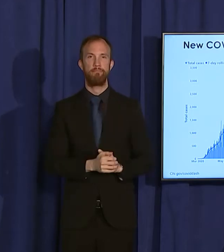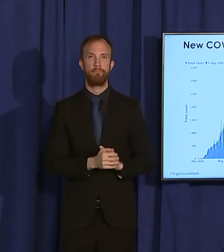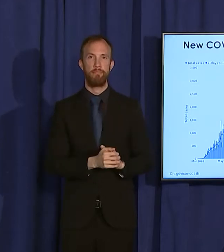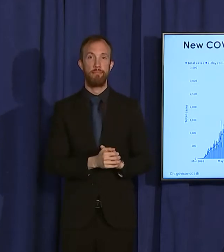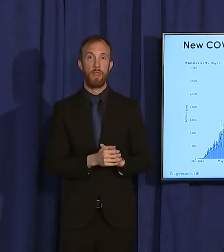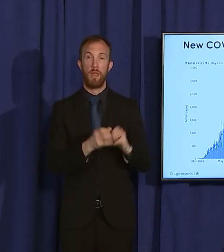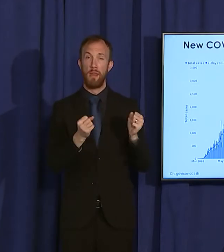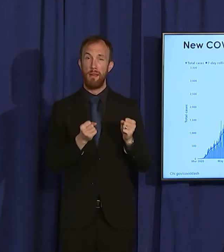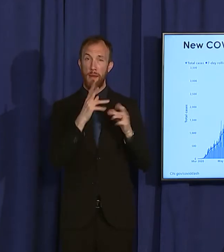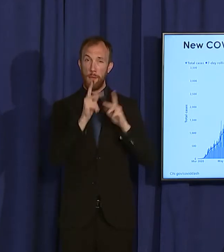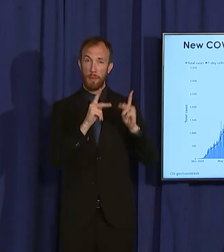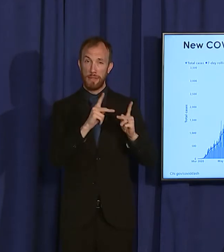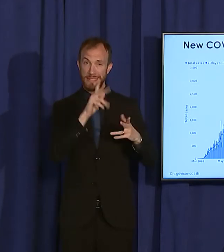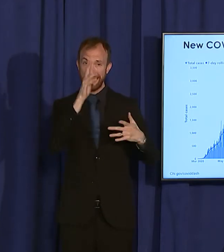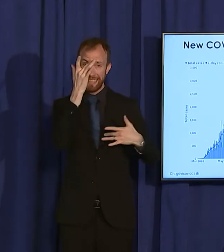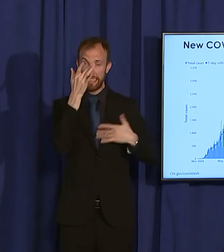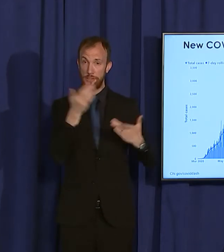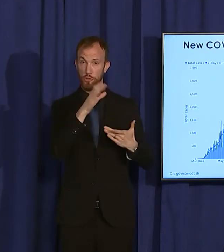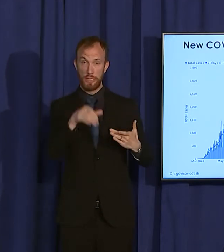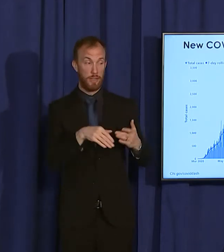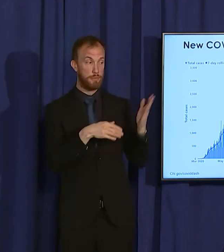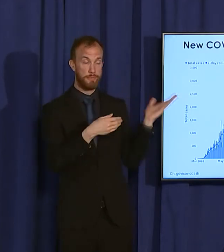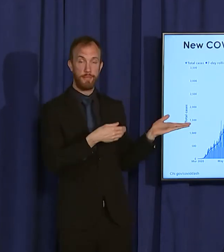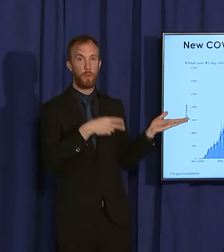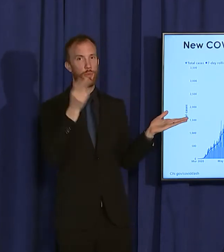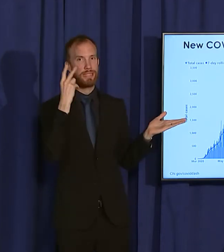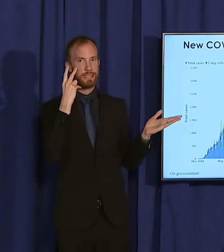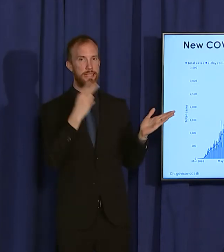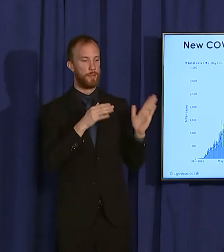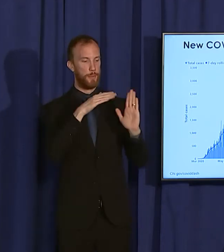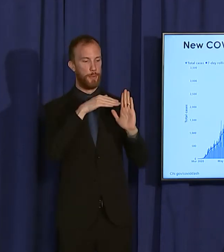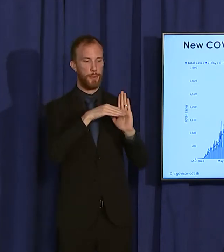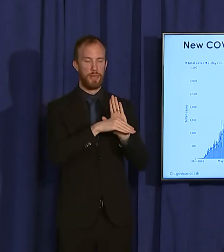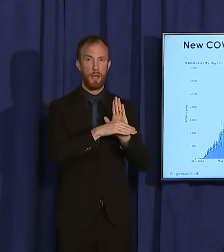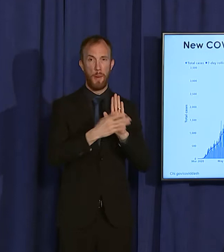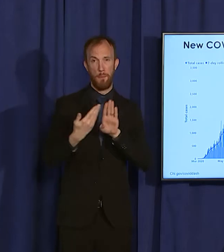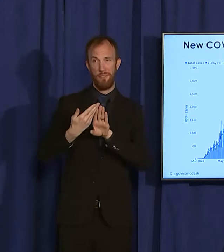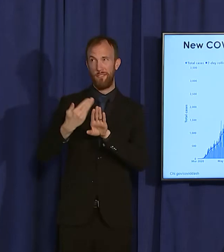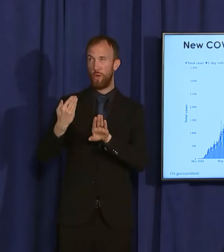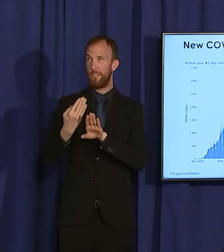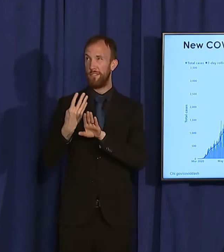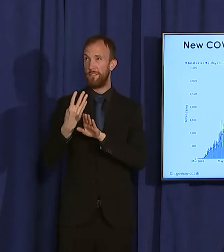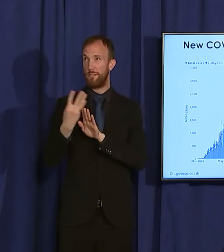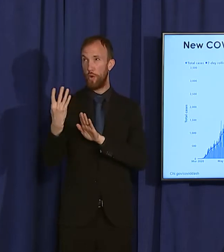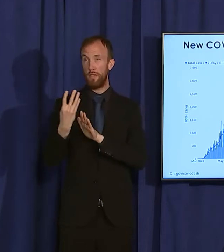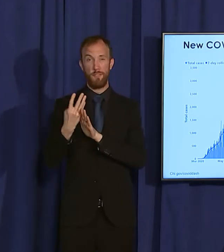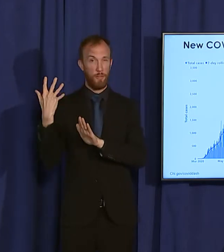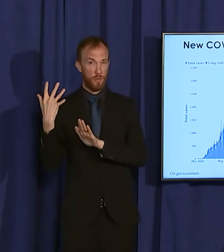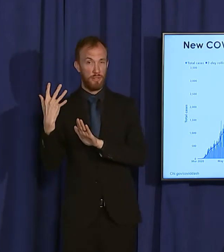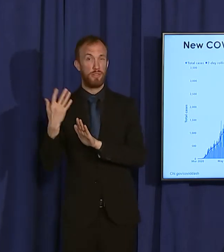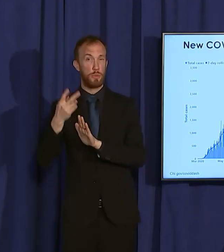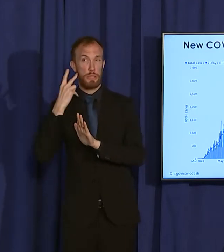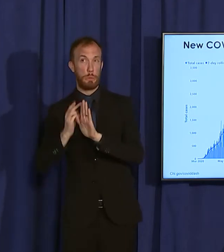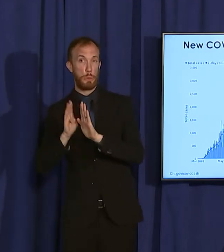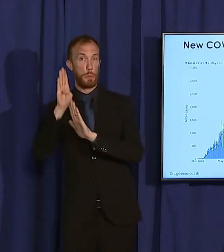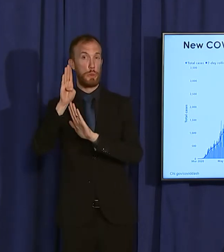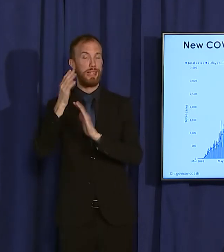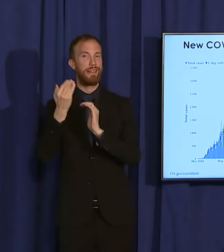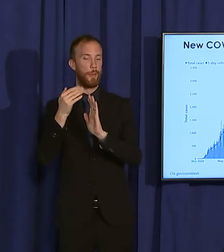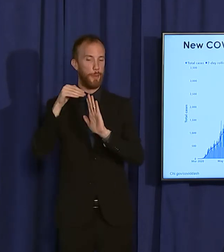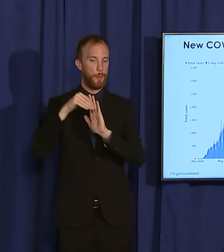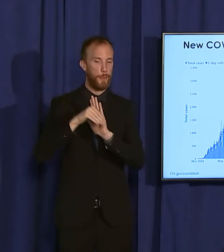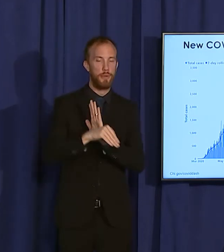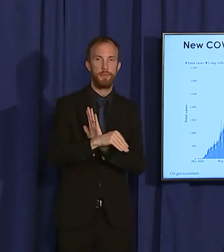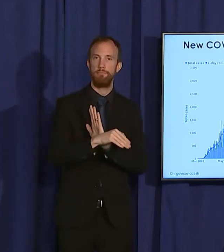count looks like. You can see cases are declining nicely after that increase over the last 4 to 5 weeks, and that is exactly what we need to see to